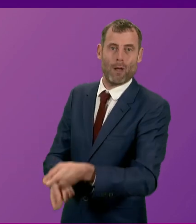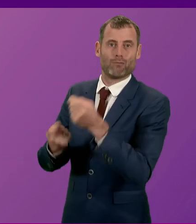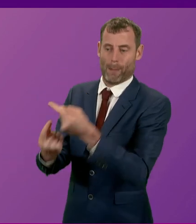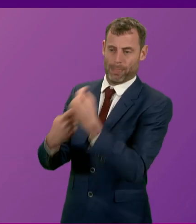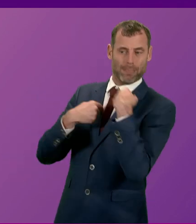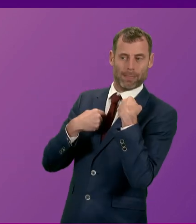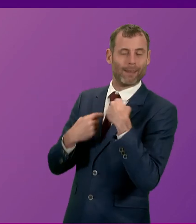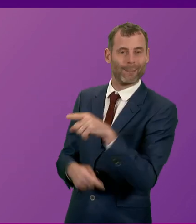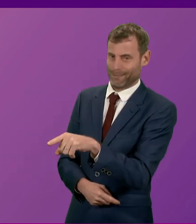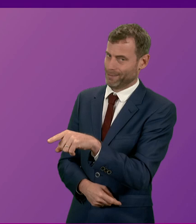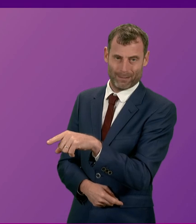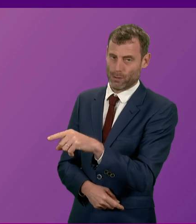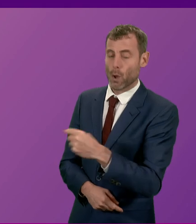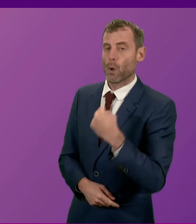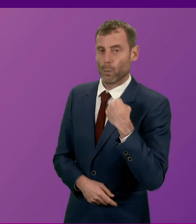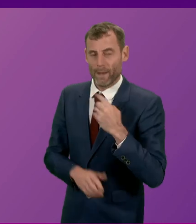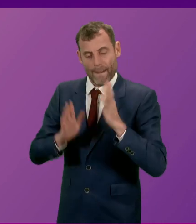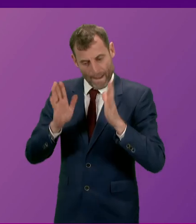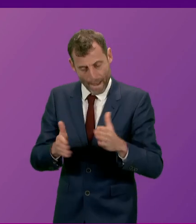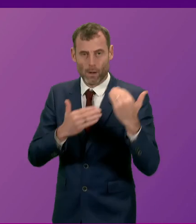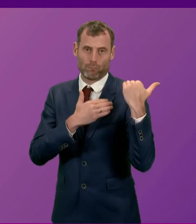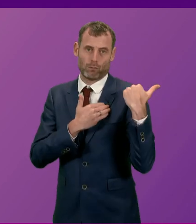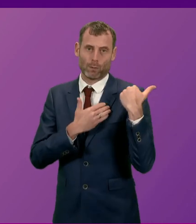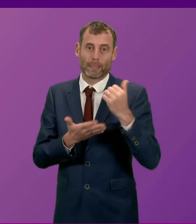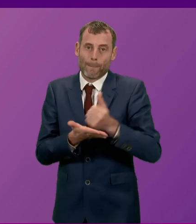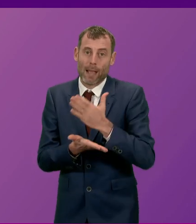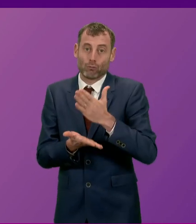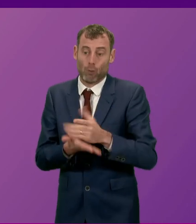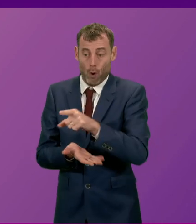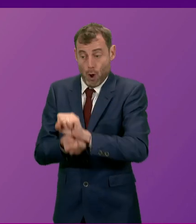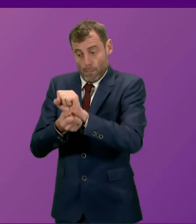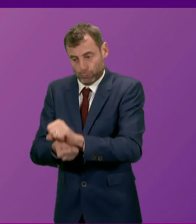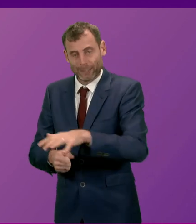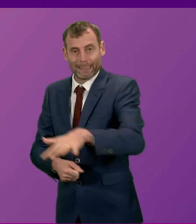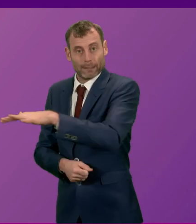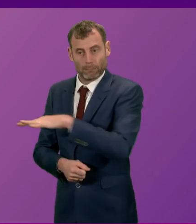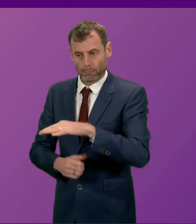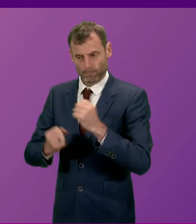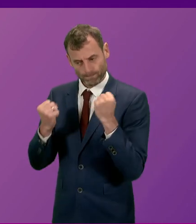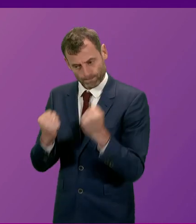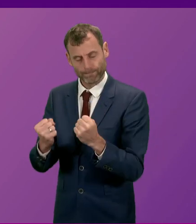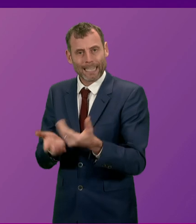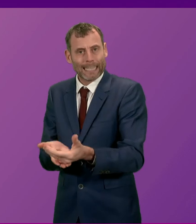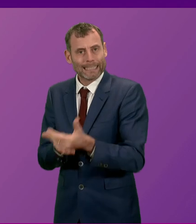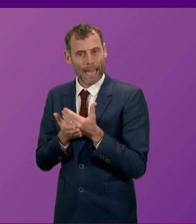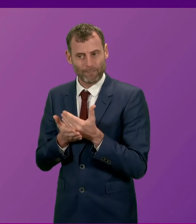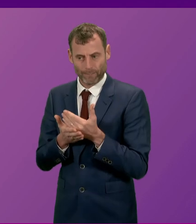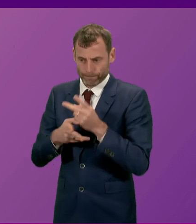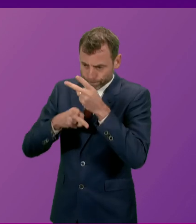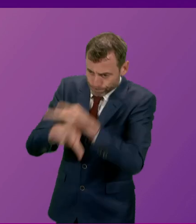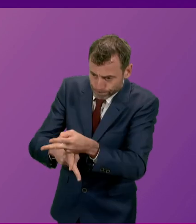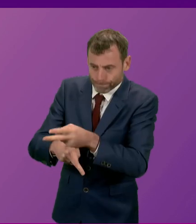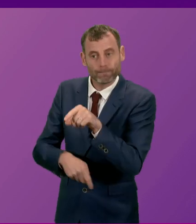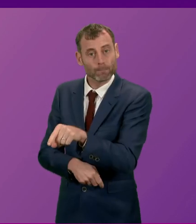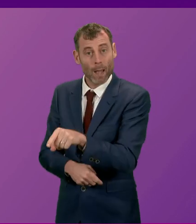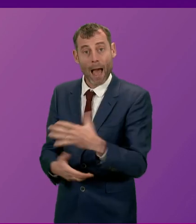Now, we have an obligation to ensure that we run a stable and safe prison system. And at the level of the prison